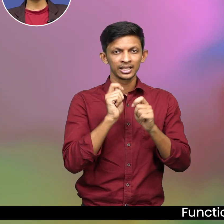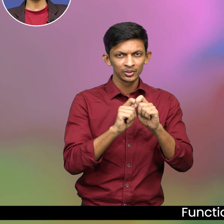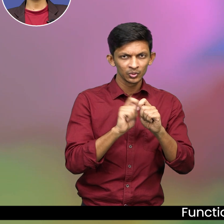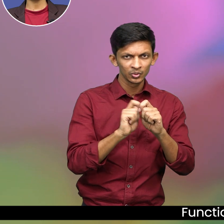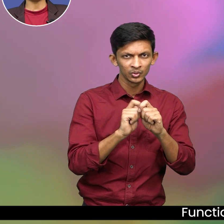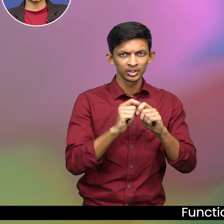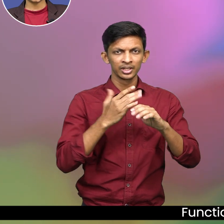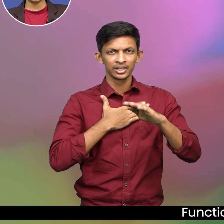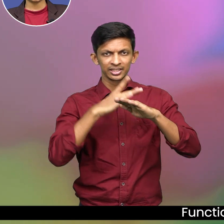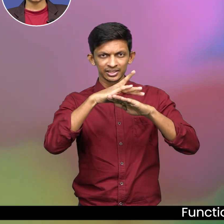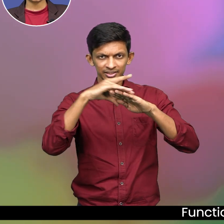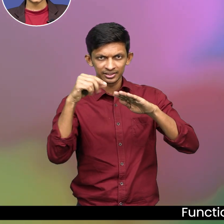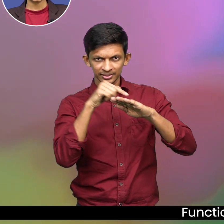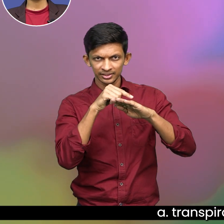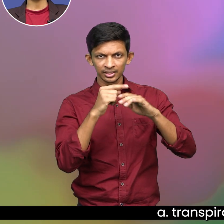Functions of stomata: